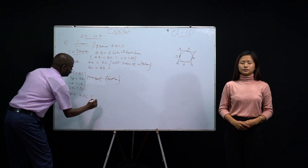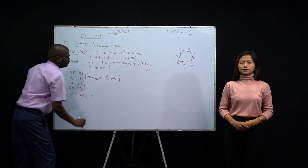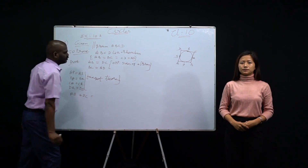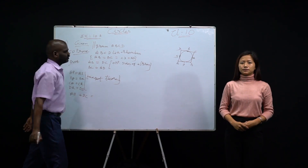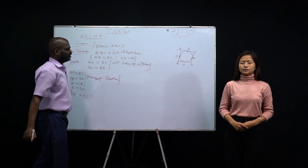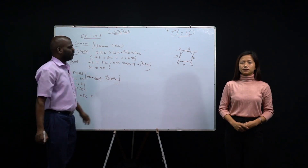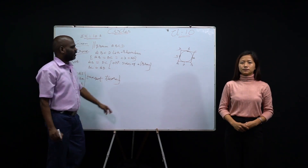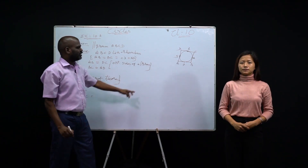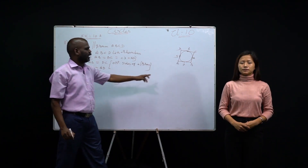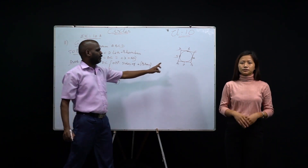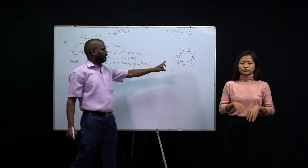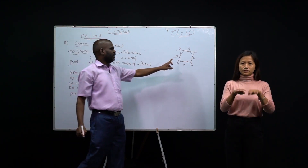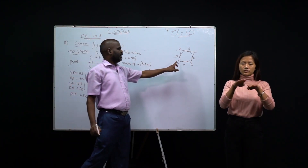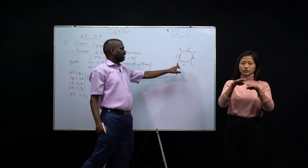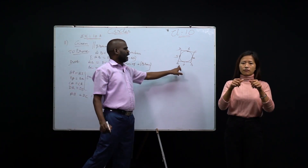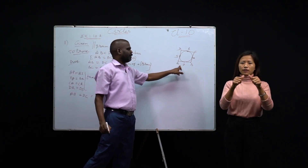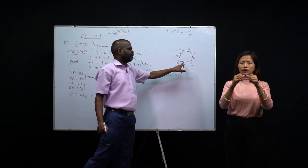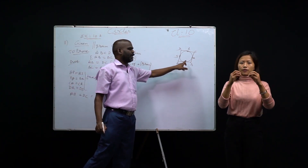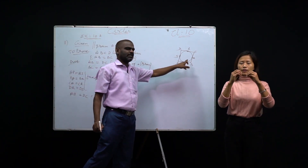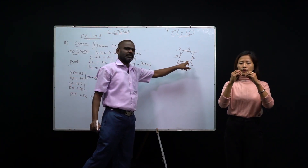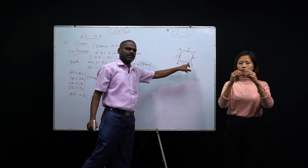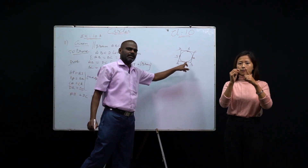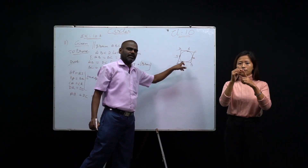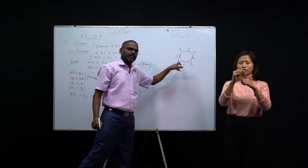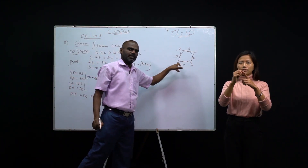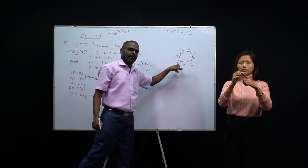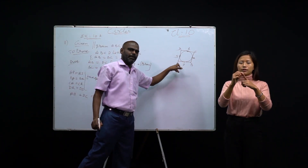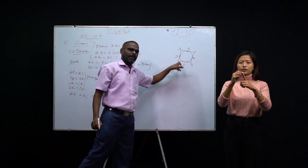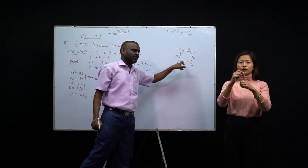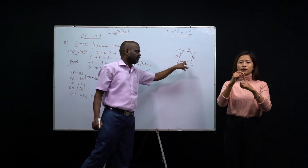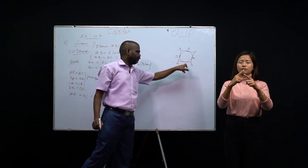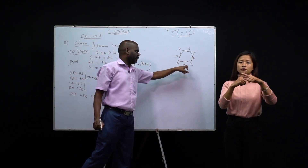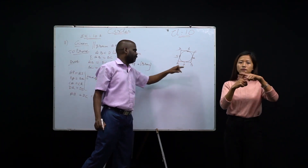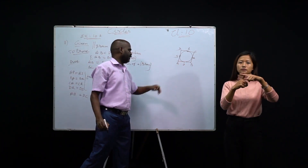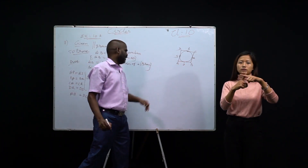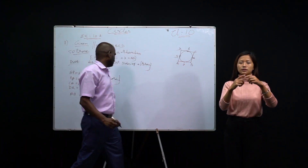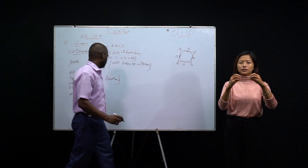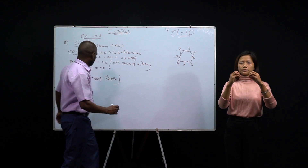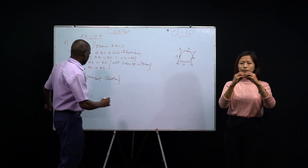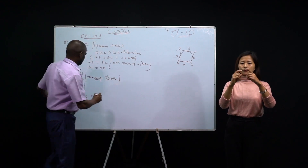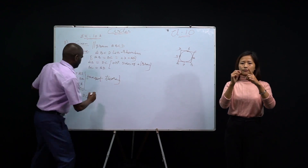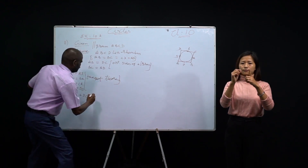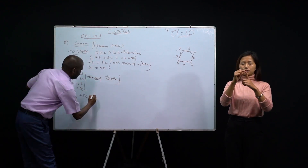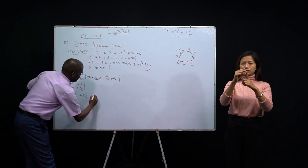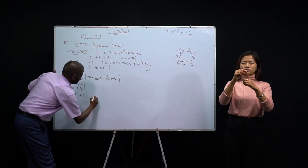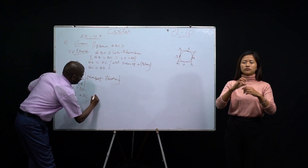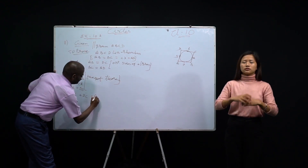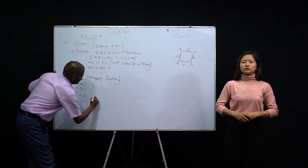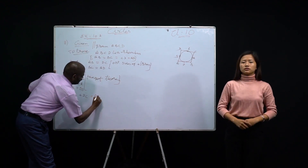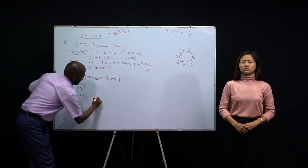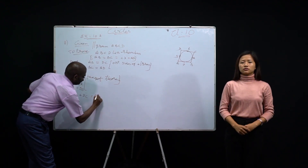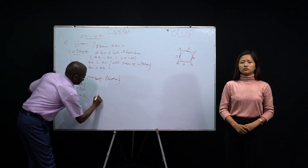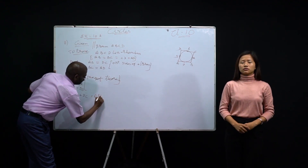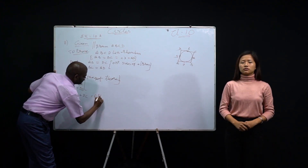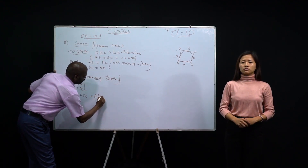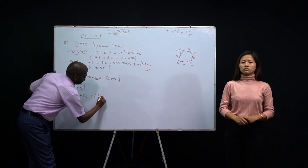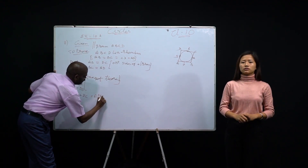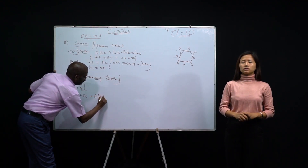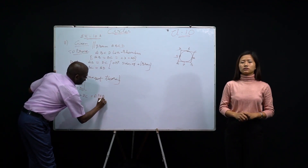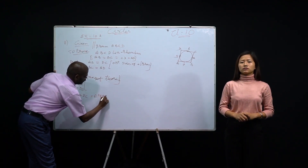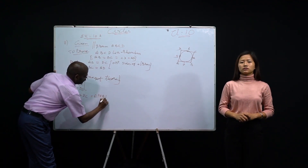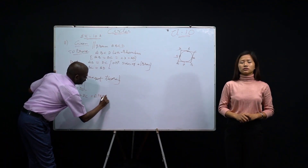equal. What is AB? AP plus BP, right? That is AP